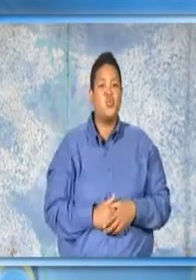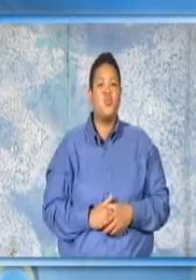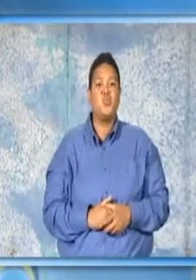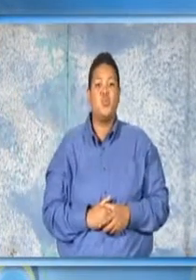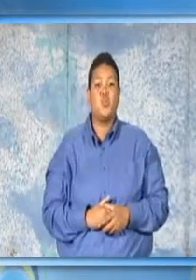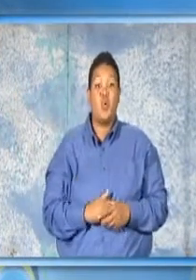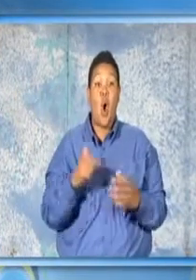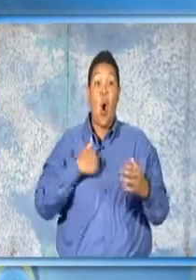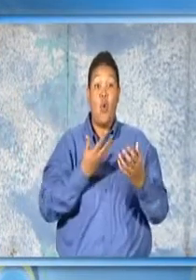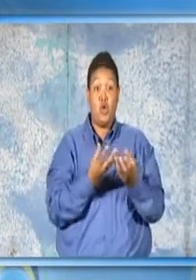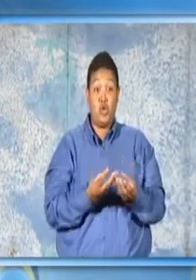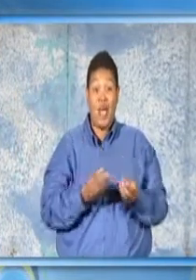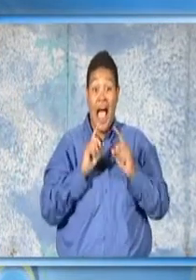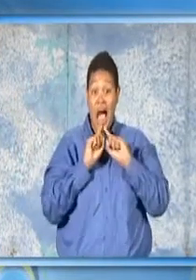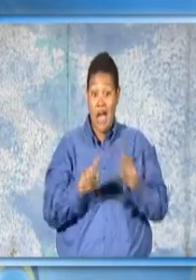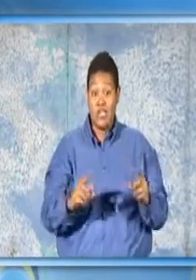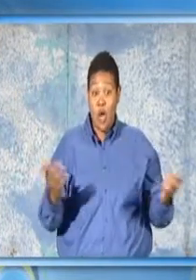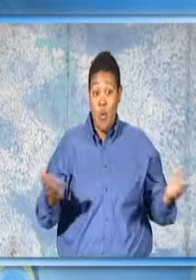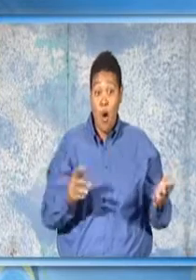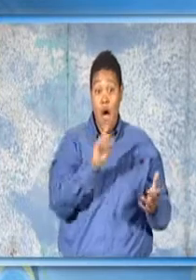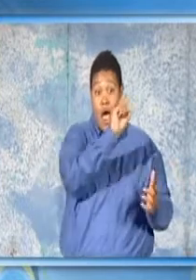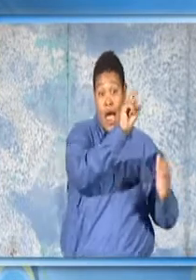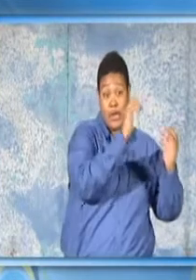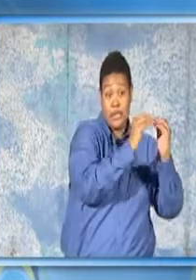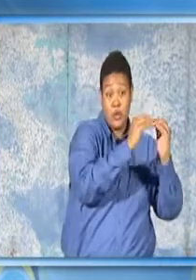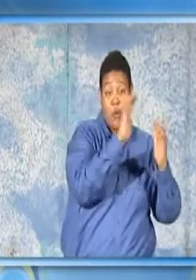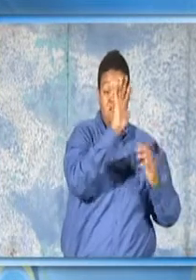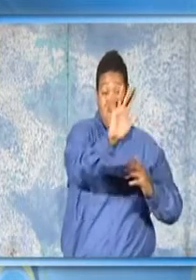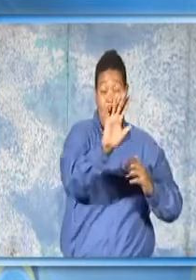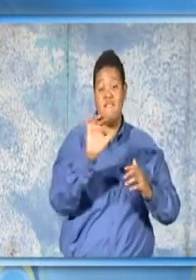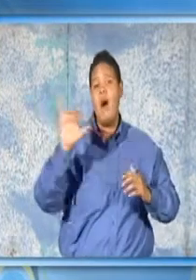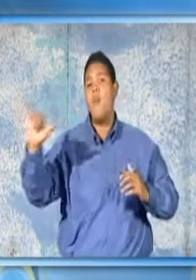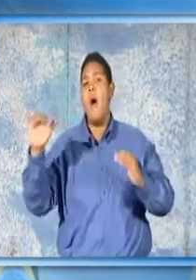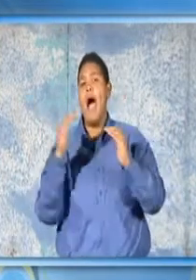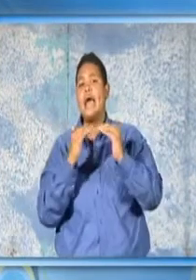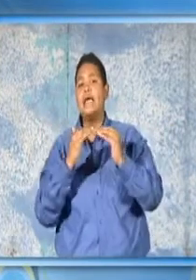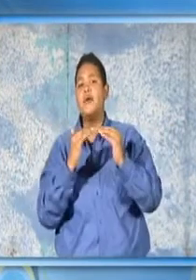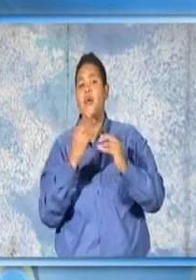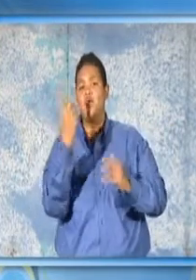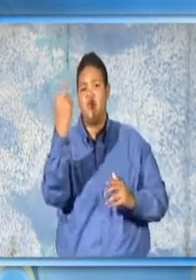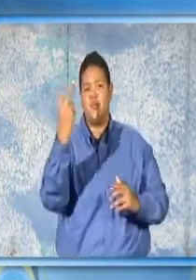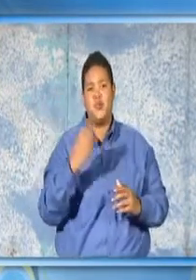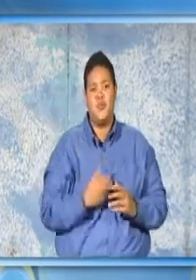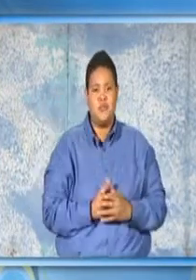Our solutions are therefore x equals 5 and y equals 2.